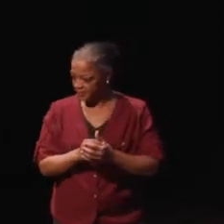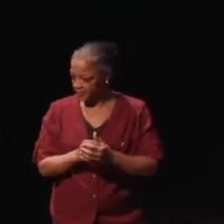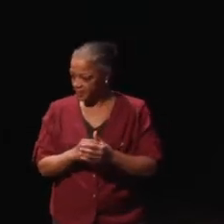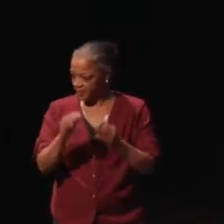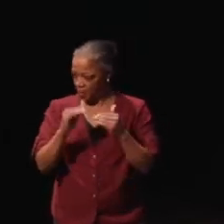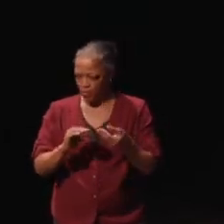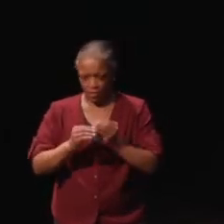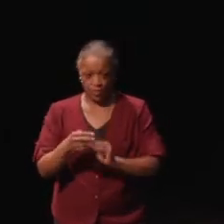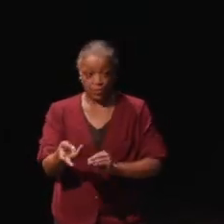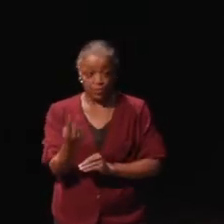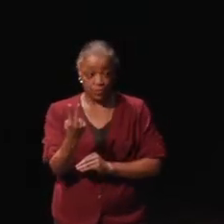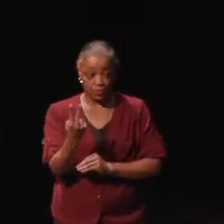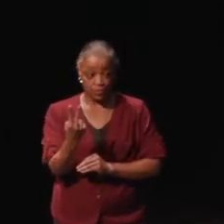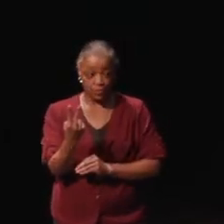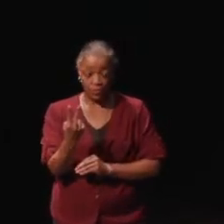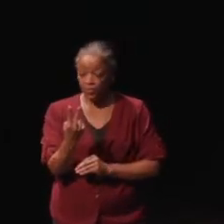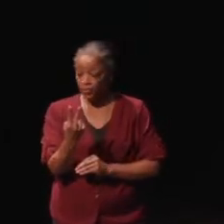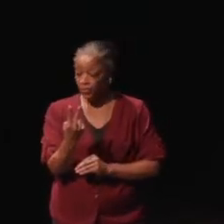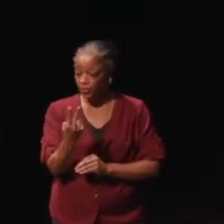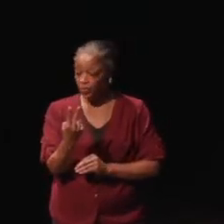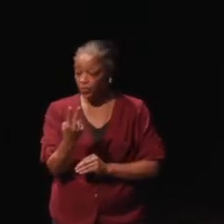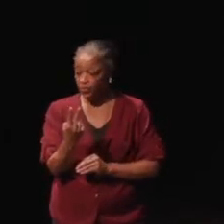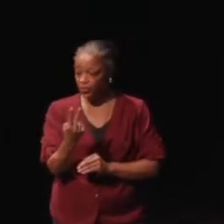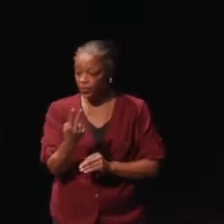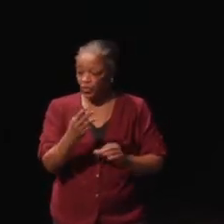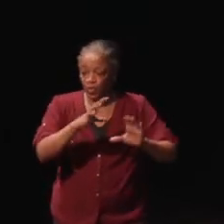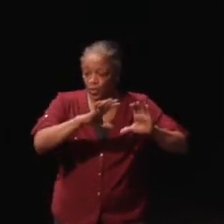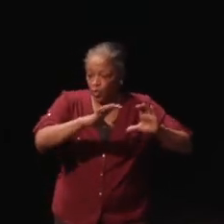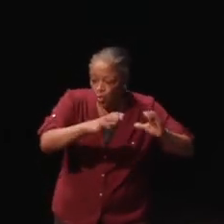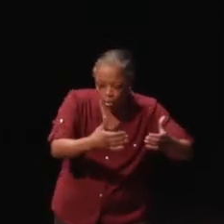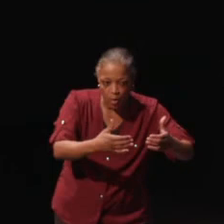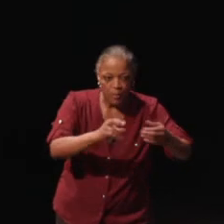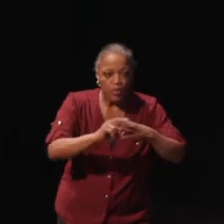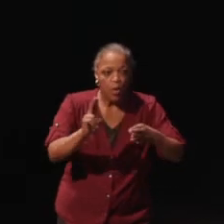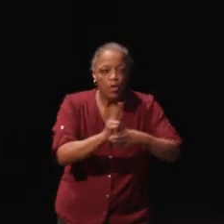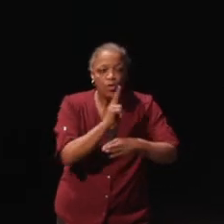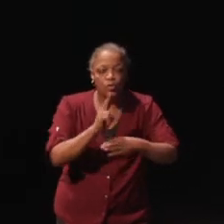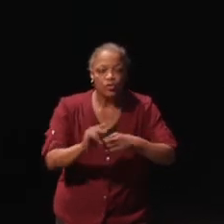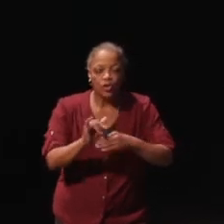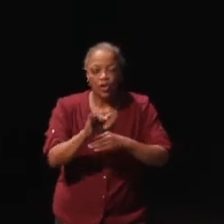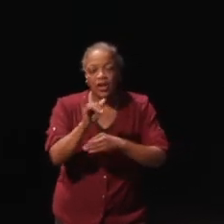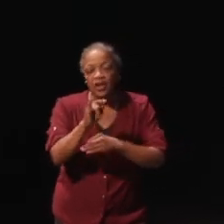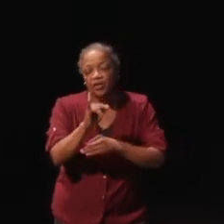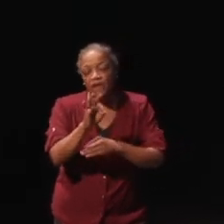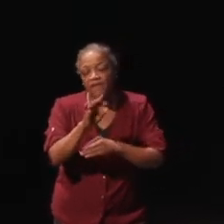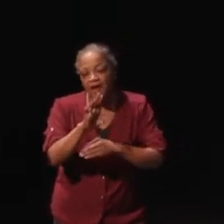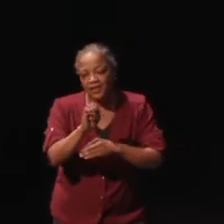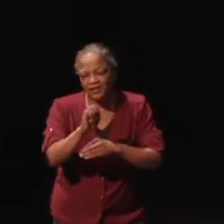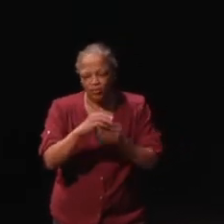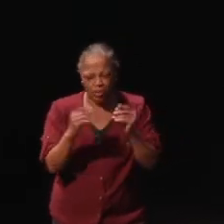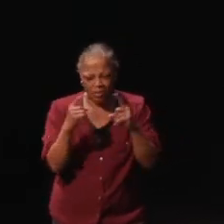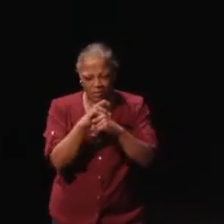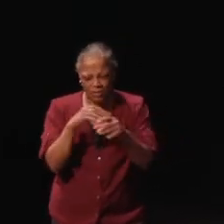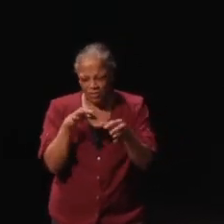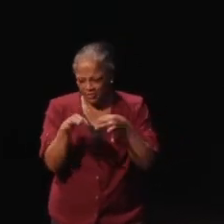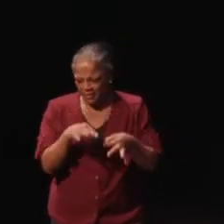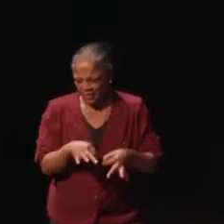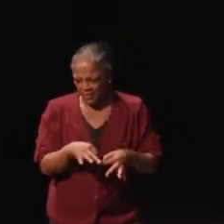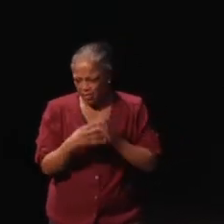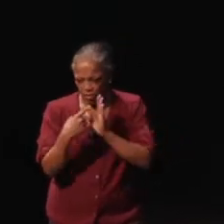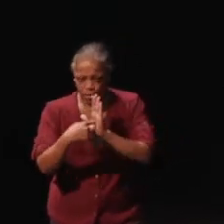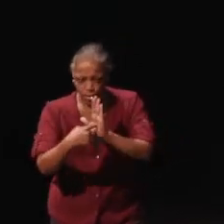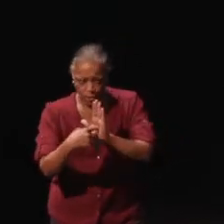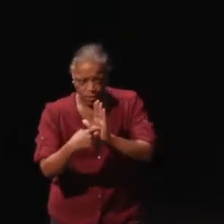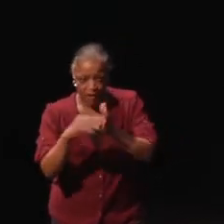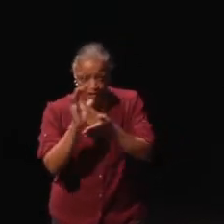Number 2. Group your user interface. This is a little more complicated to explain, I think. So what I'm going to show